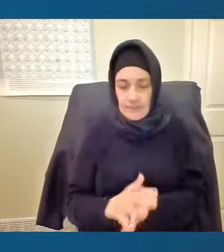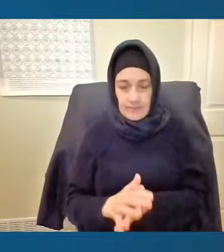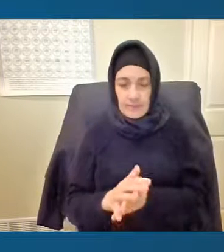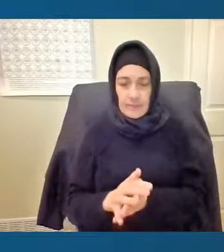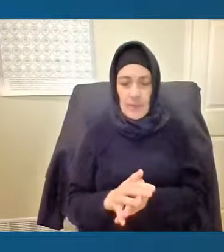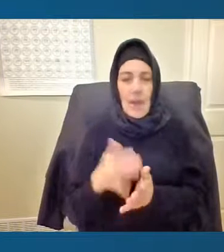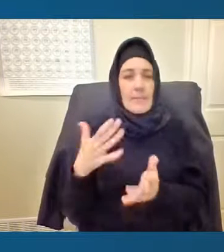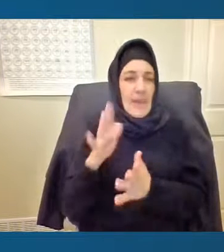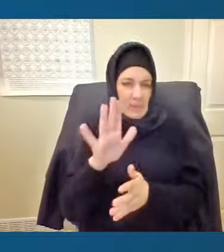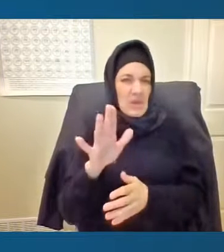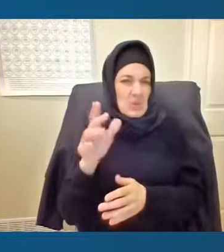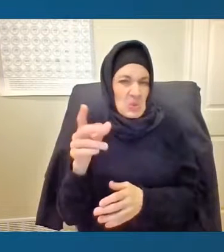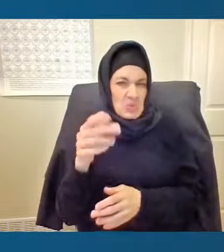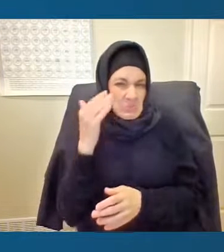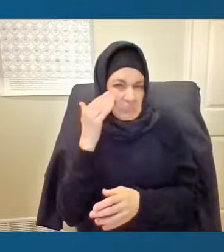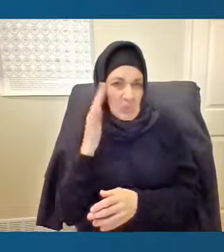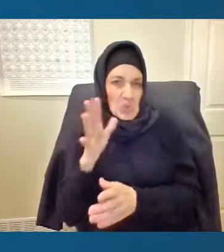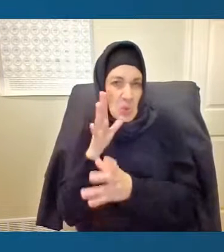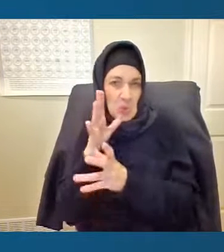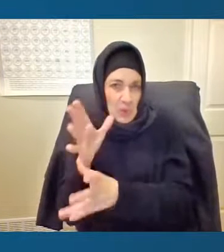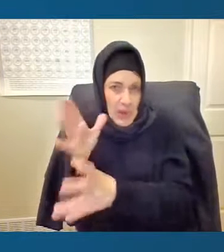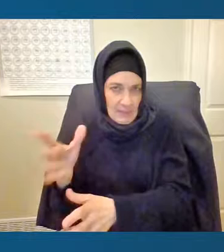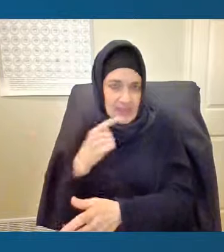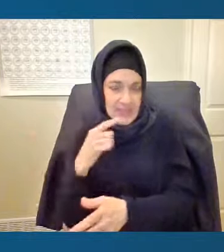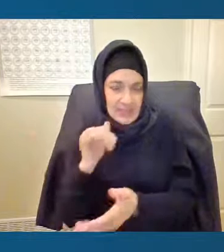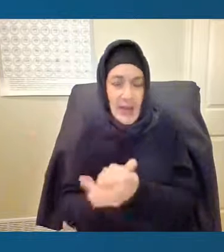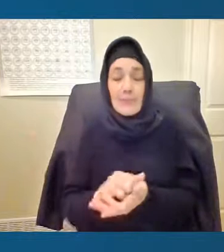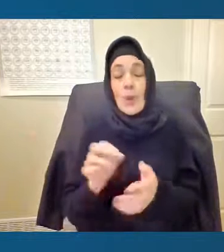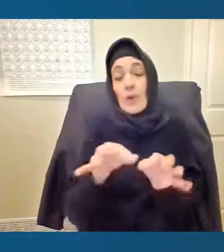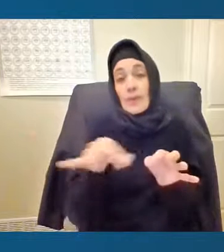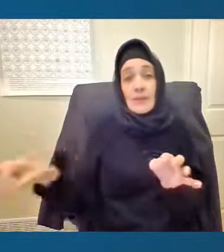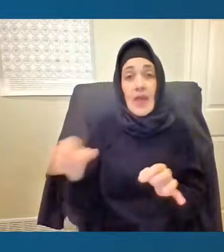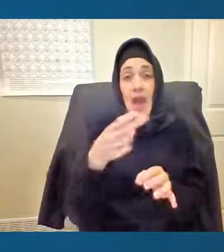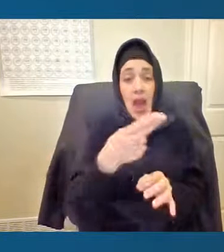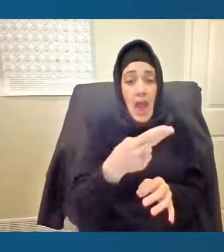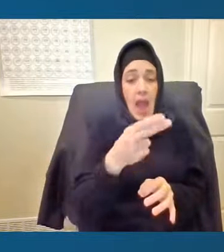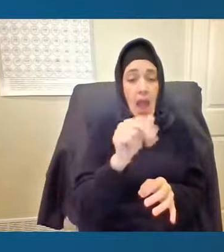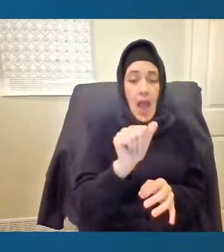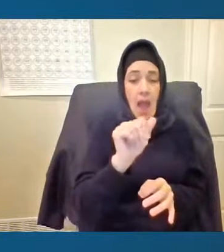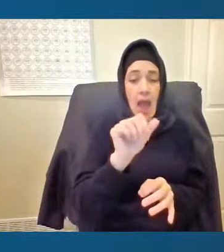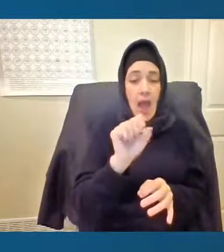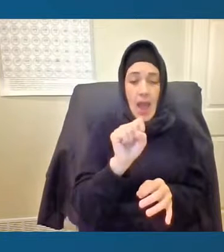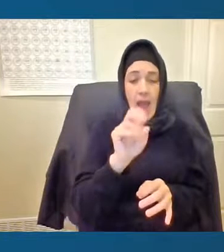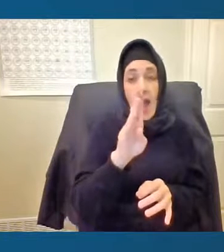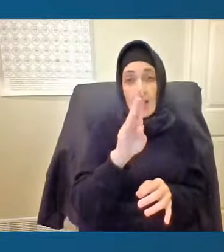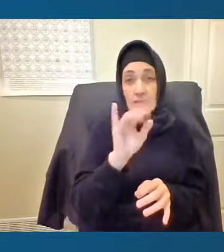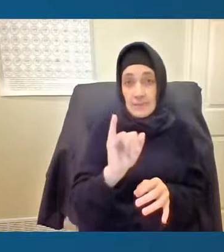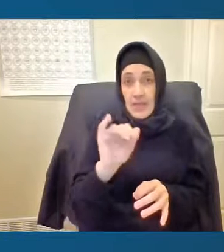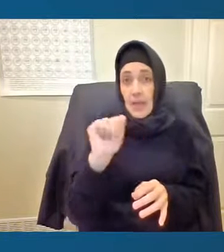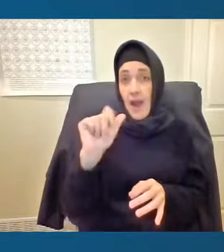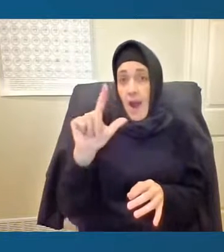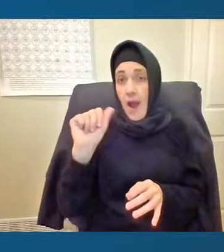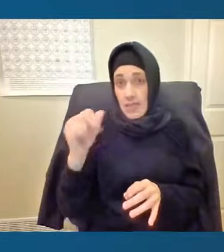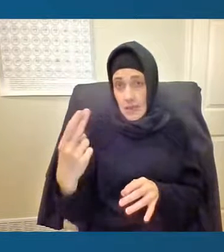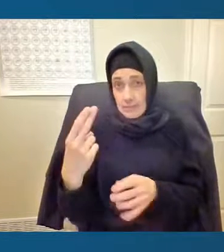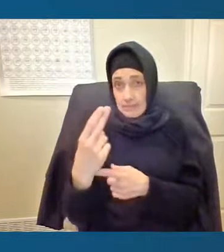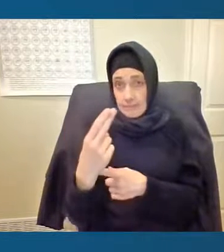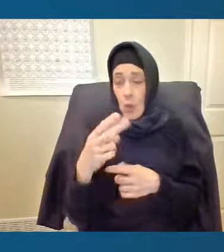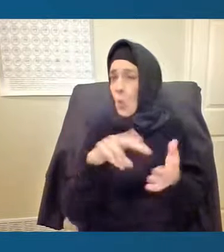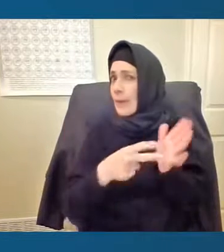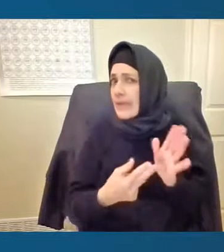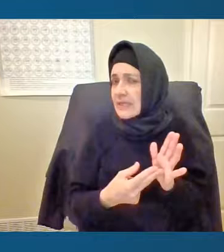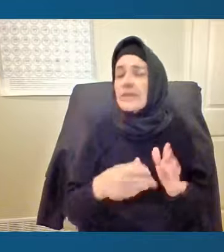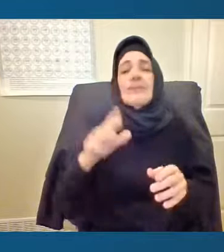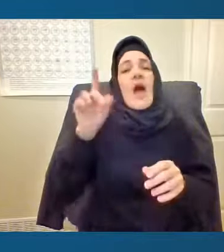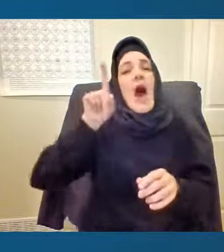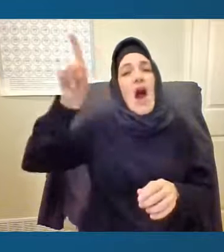someone. Hasbi Allah wa ni'mal wakil. Hasbi Allah. Just that. What does it mean? Allah is enough for me.